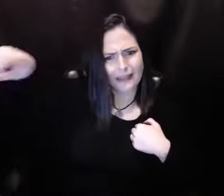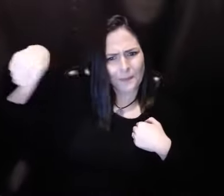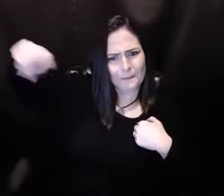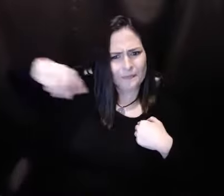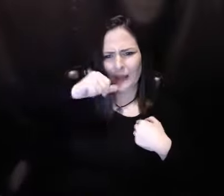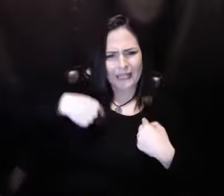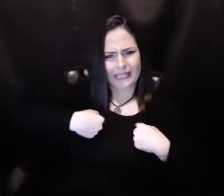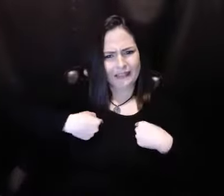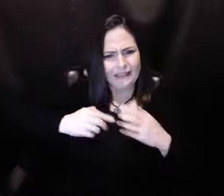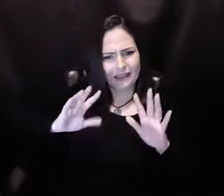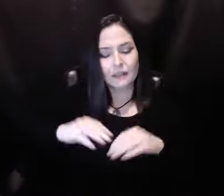I do not have a problem.